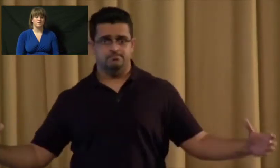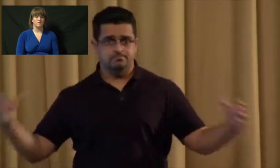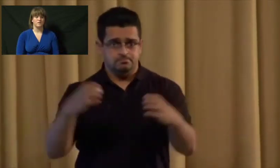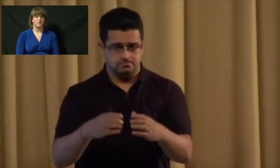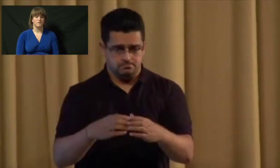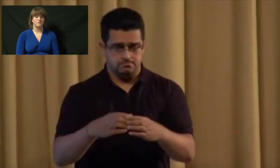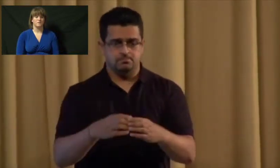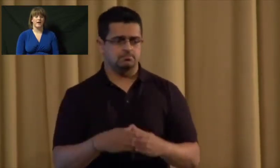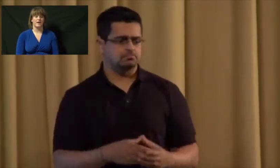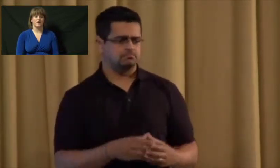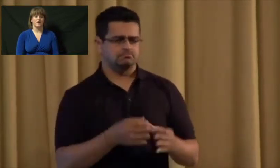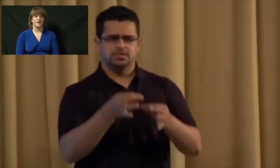So we had